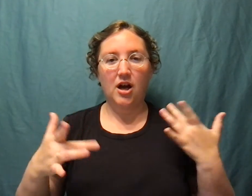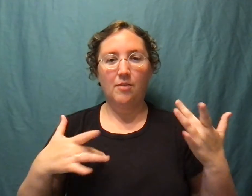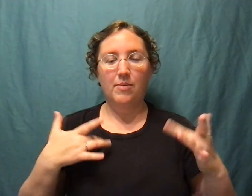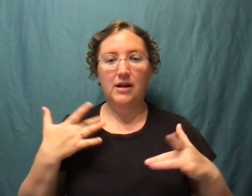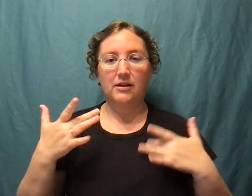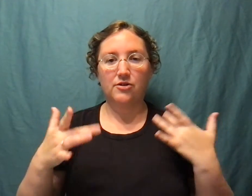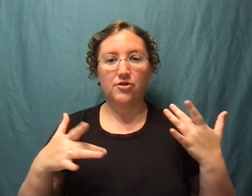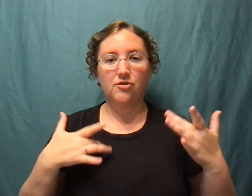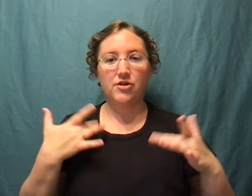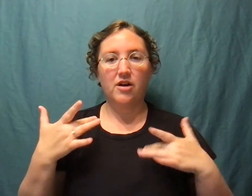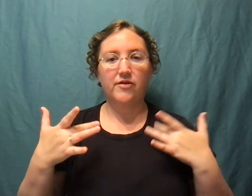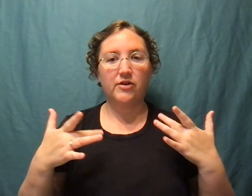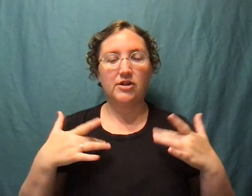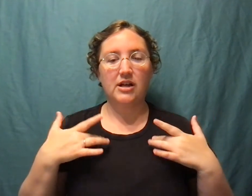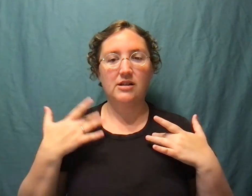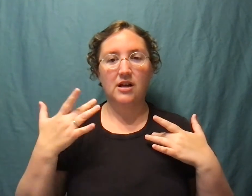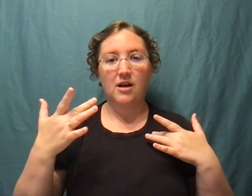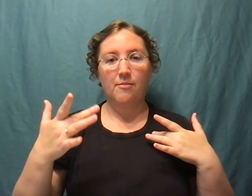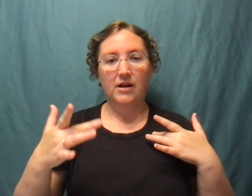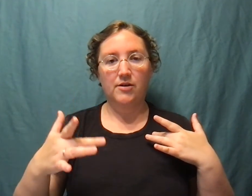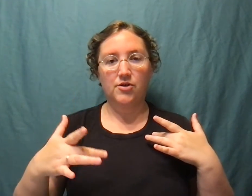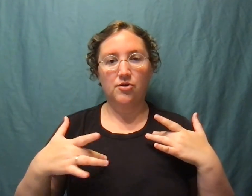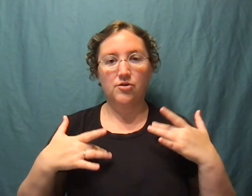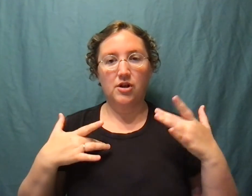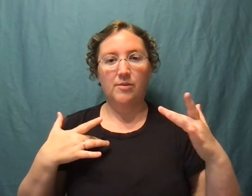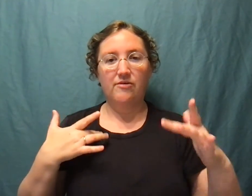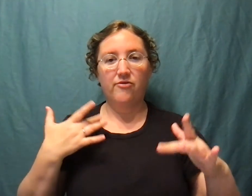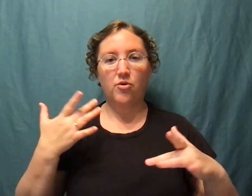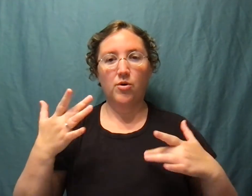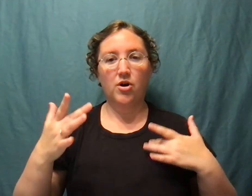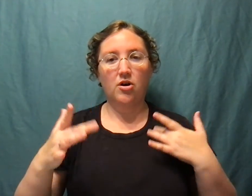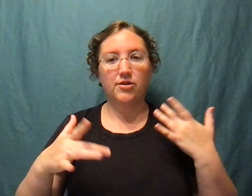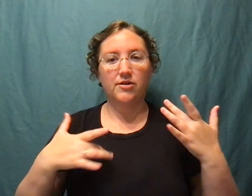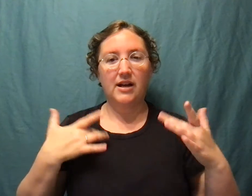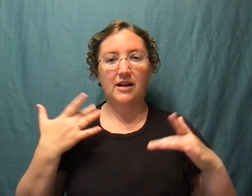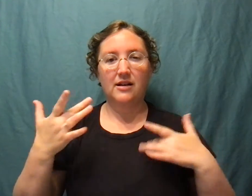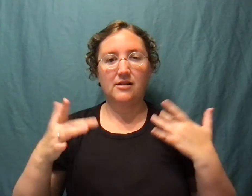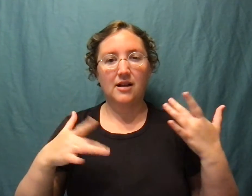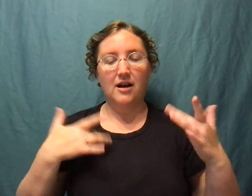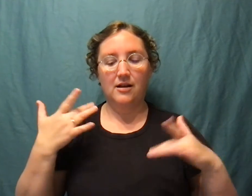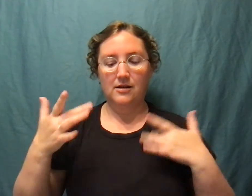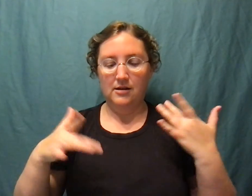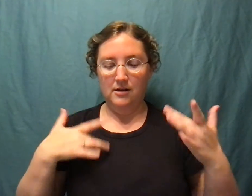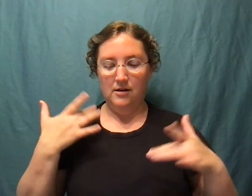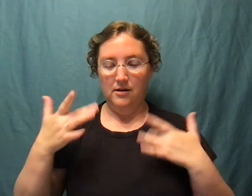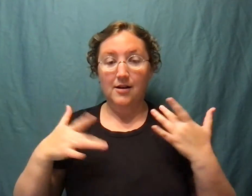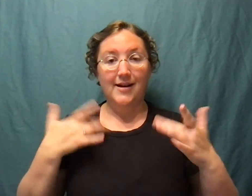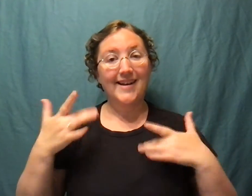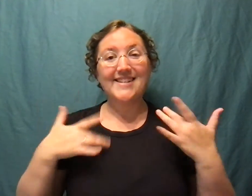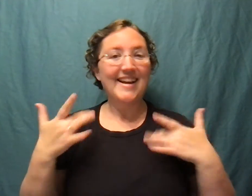up in little circles off of your chest. My circles are coming forward, alternating sides. Excited.